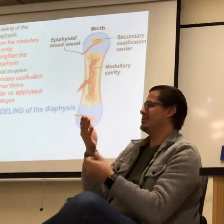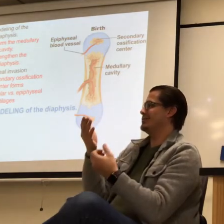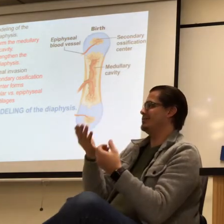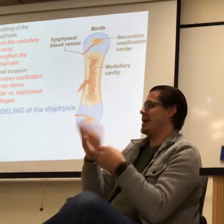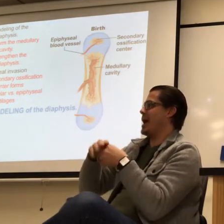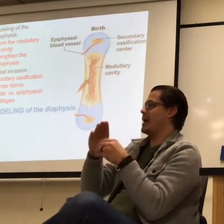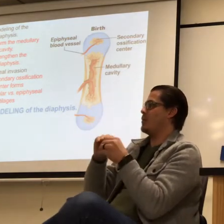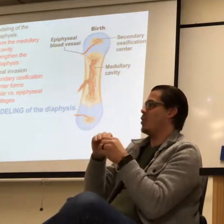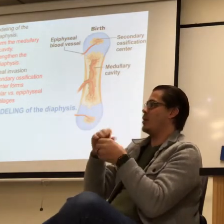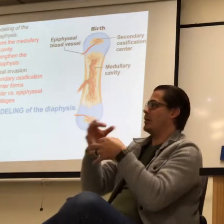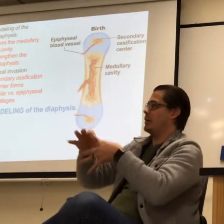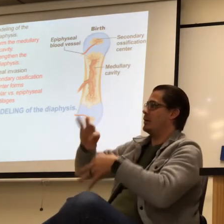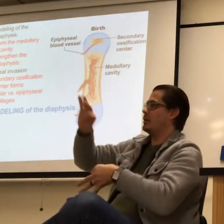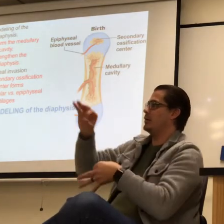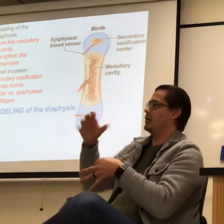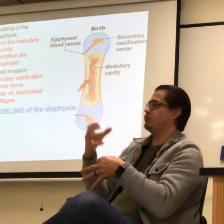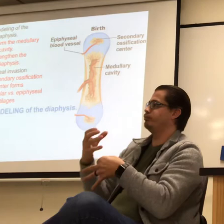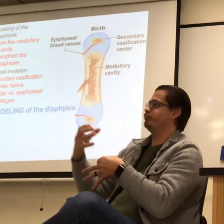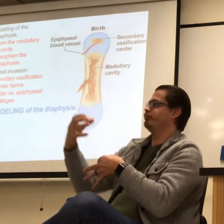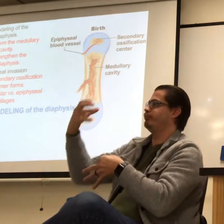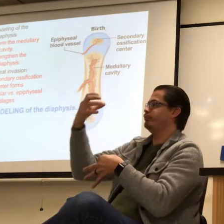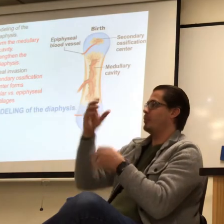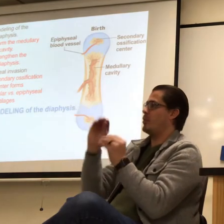the shaft.